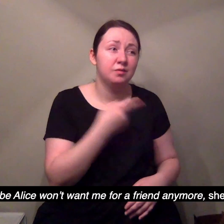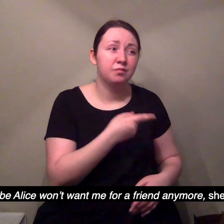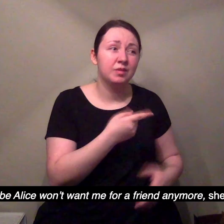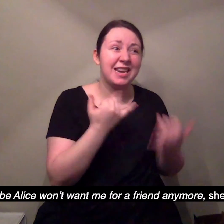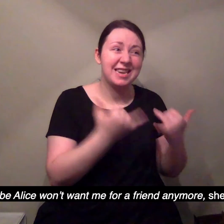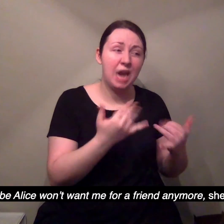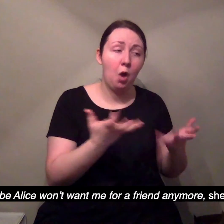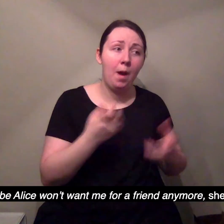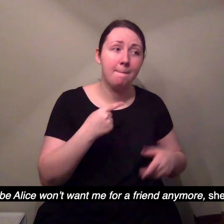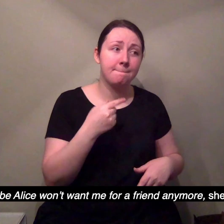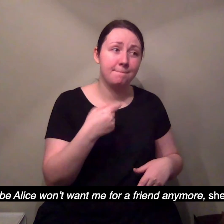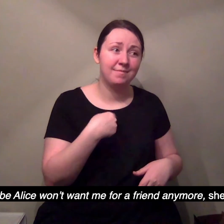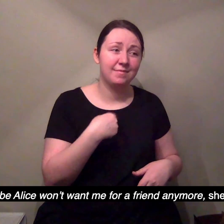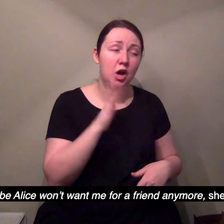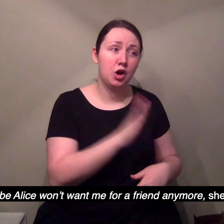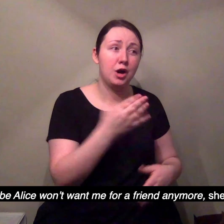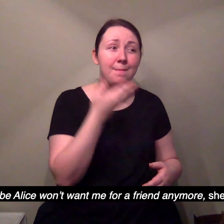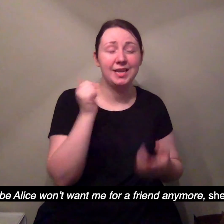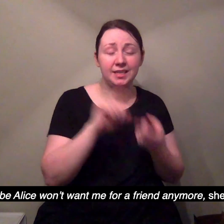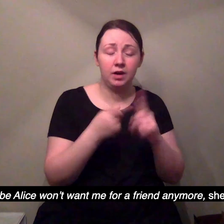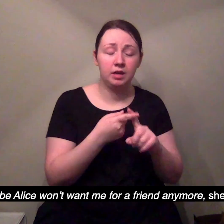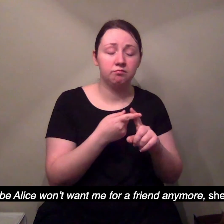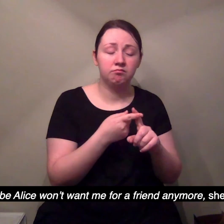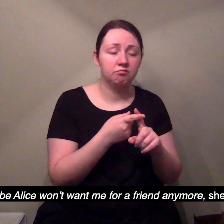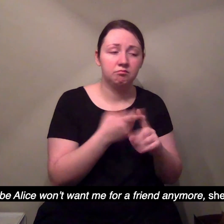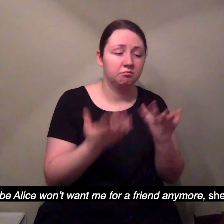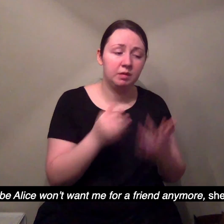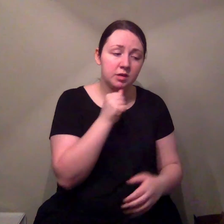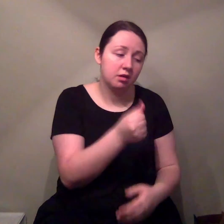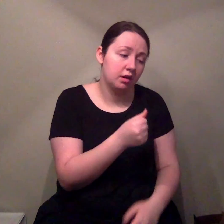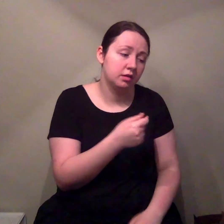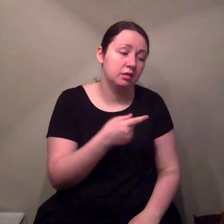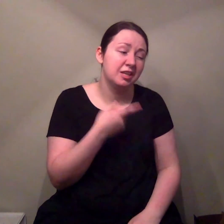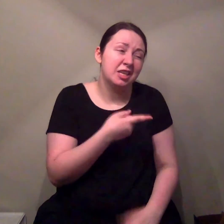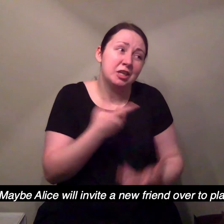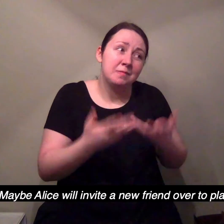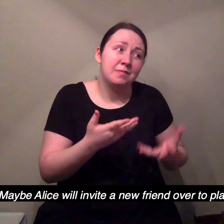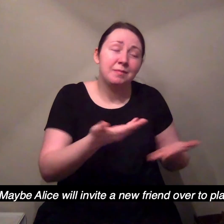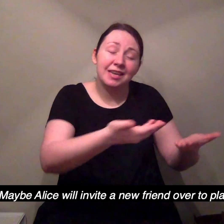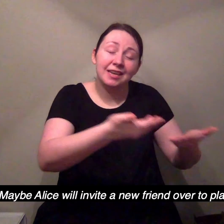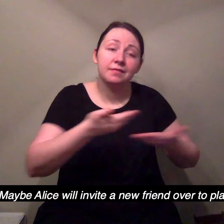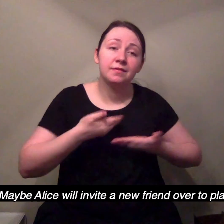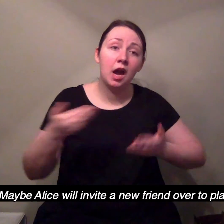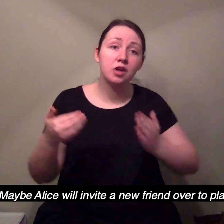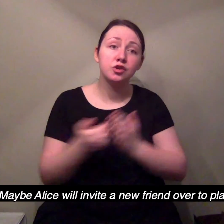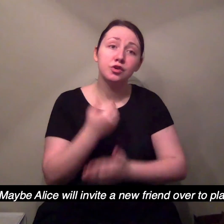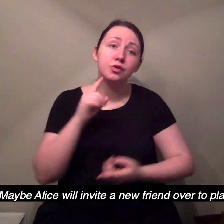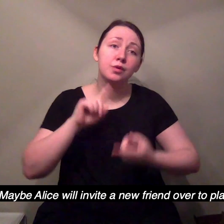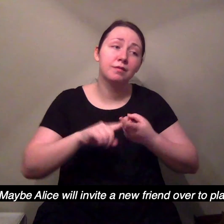Maybe Alice won't want me for a friend anymore, she thought. Maybe Alice will invite a new friend over to